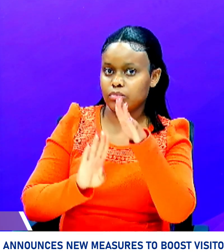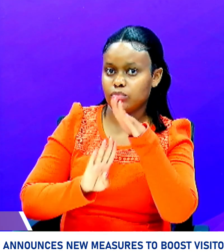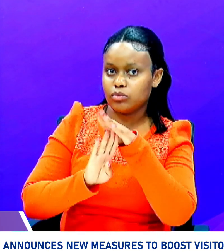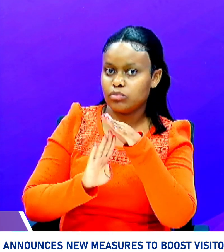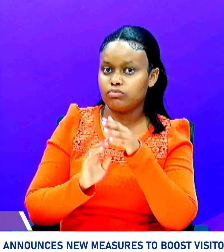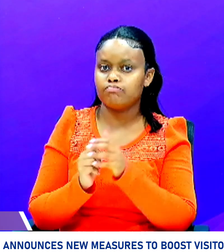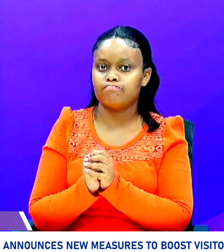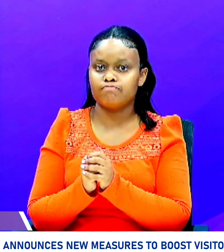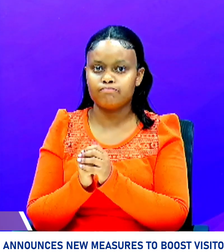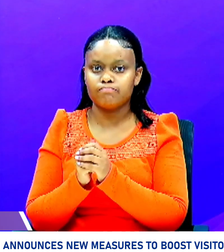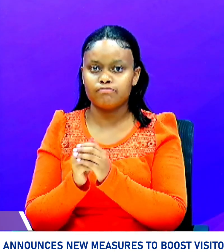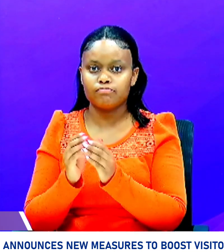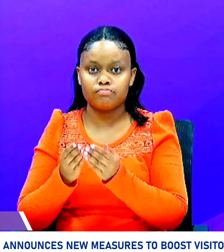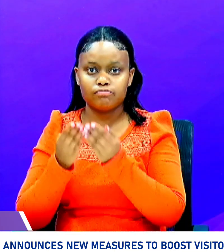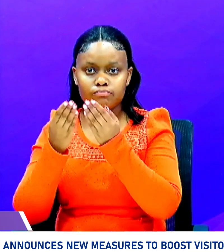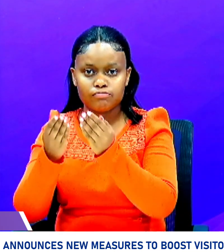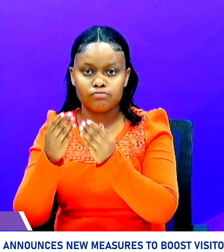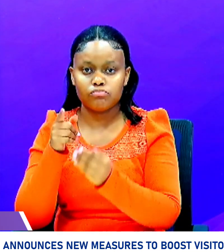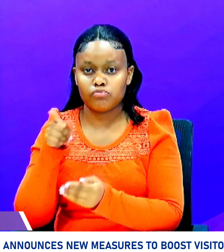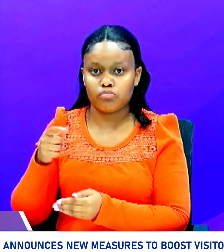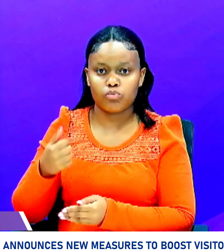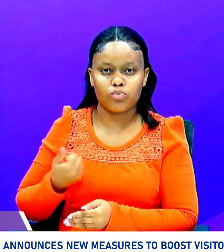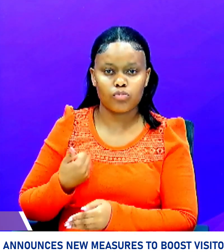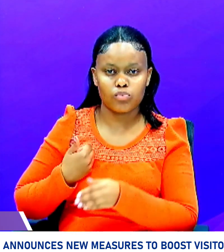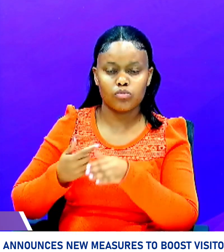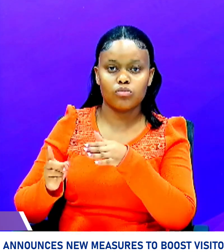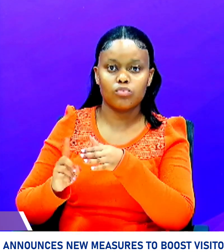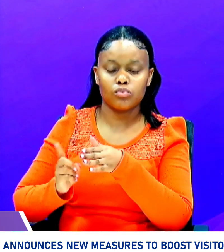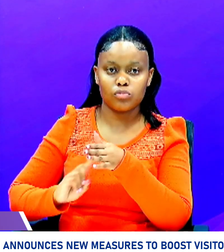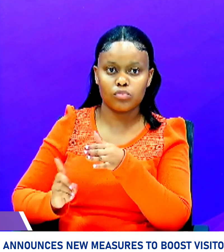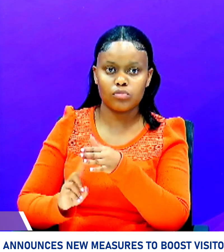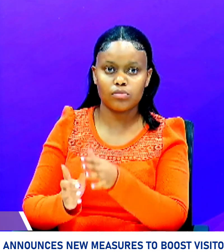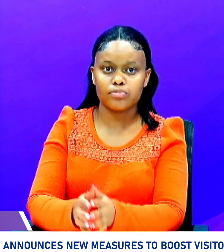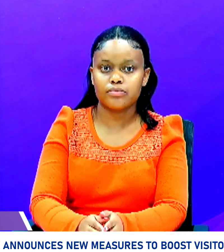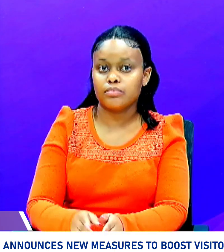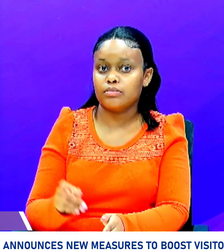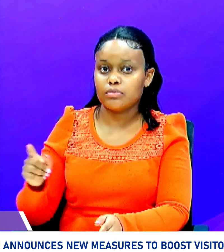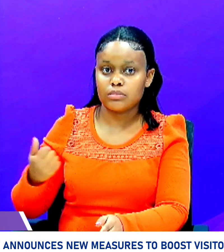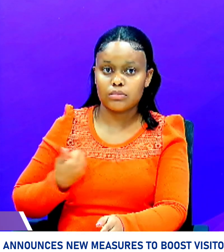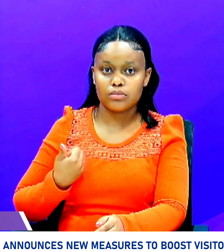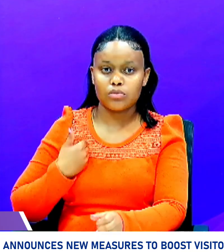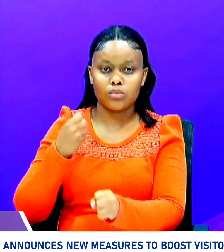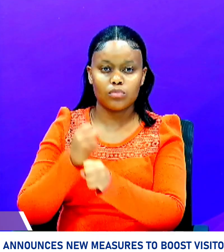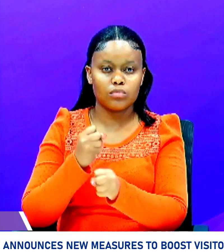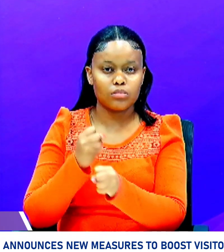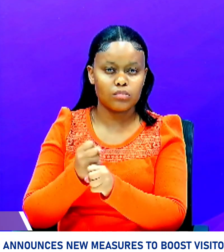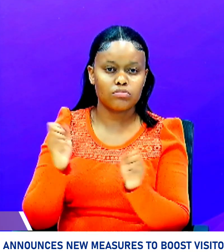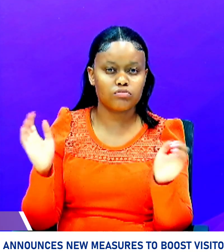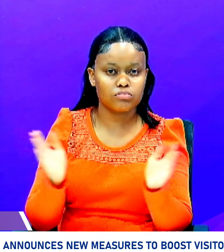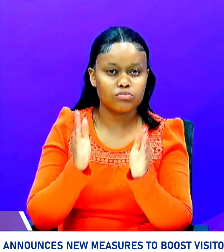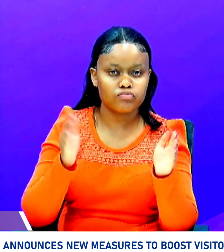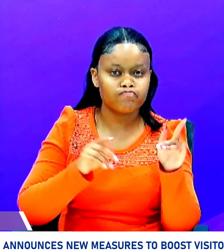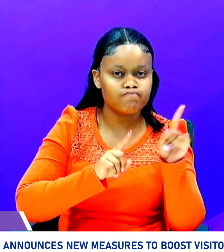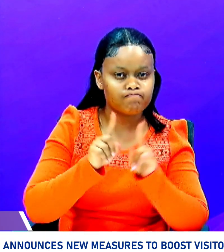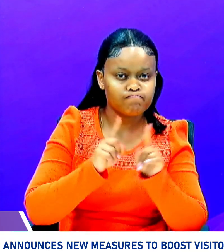protecting wildlife habitats while safeguarding tourists' experiences remains a top priority for her